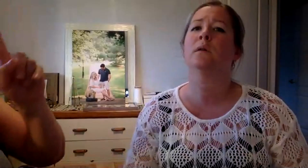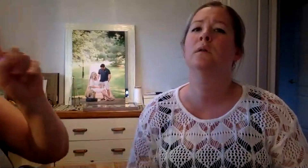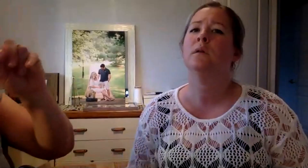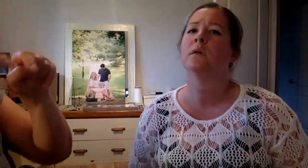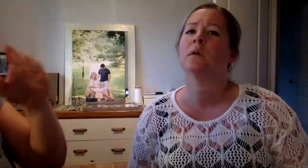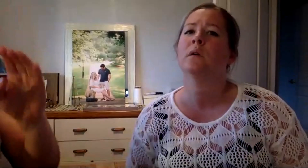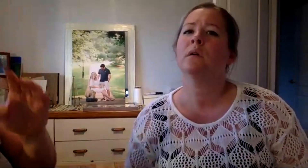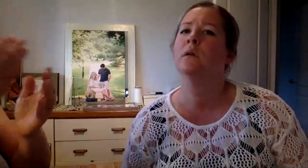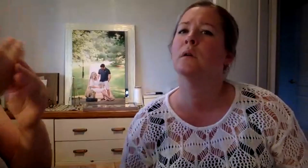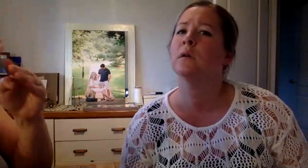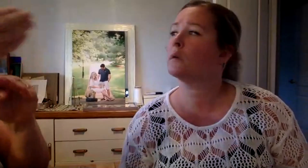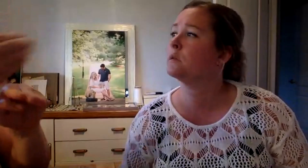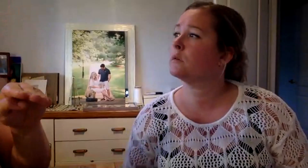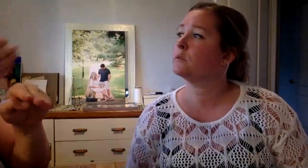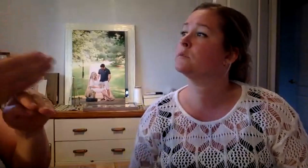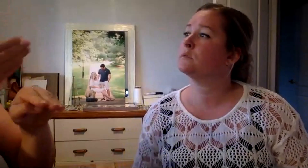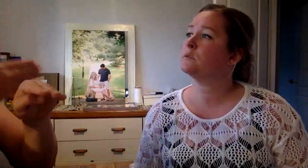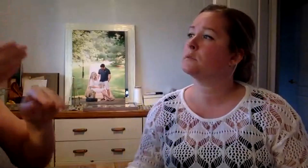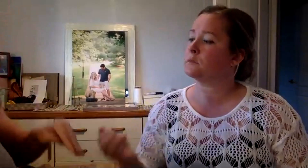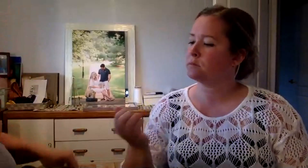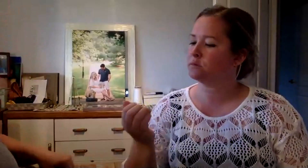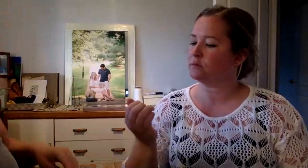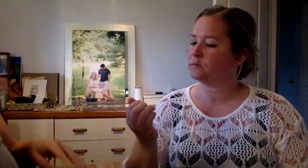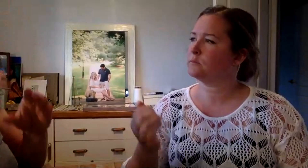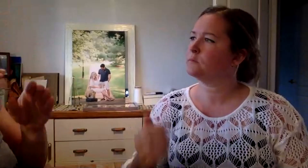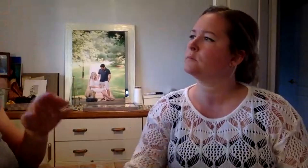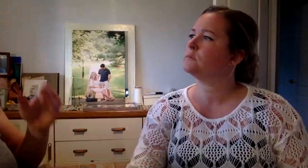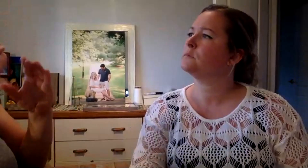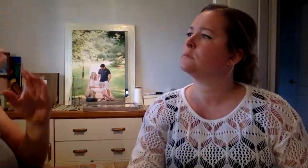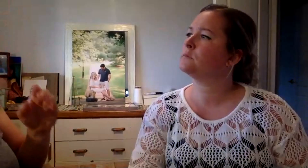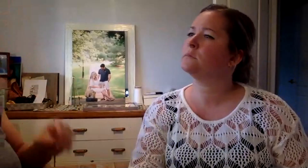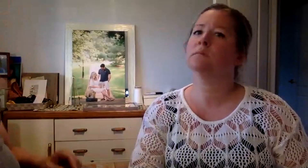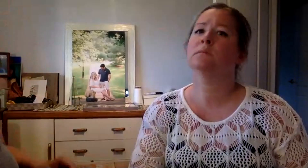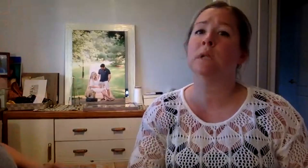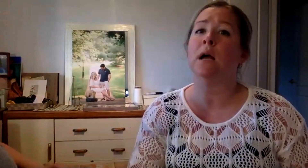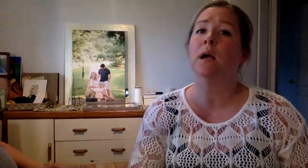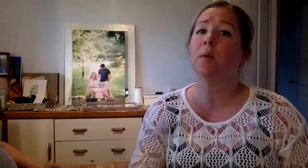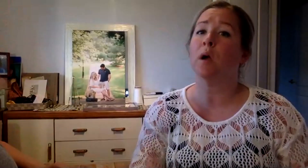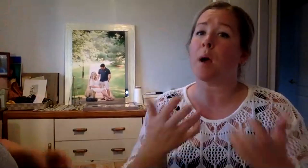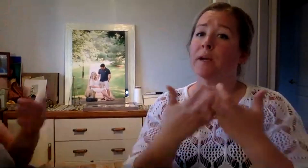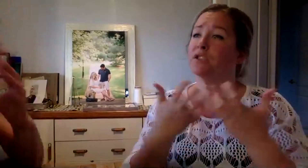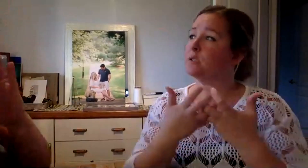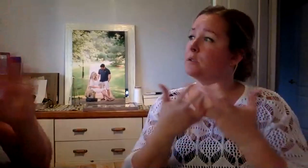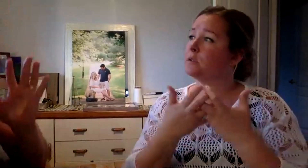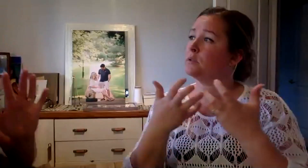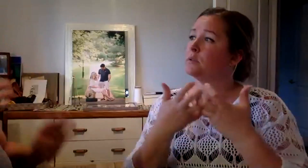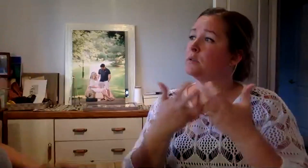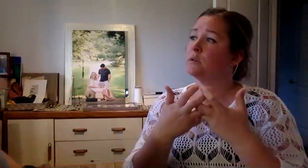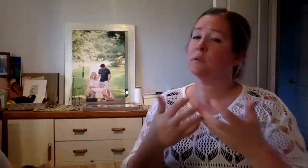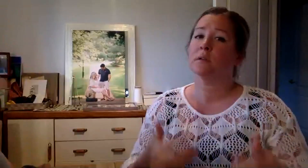Sorry, I'm just answering a question. Alex, you're ahead of me. About accountability.